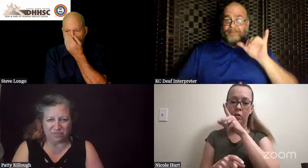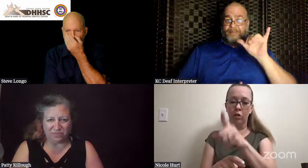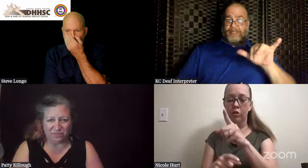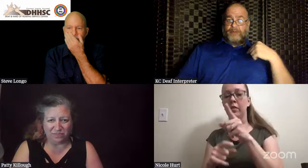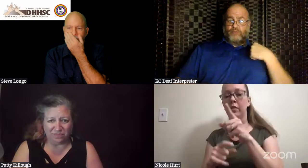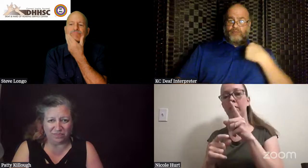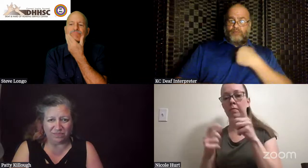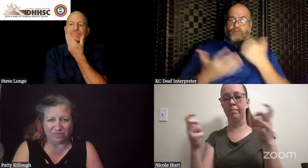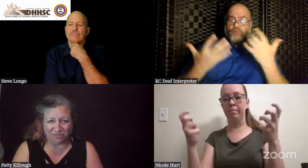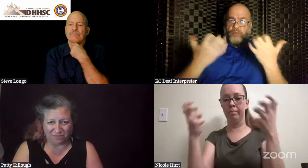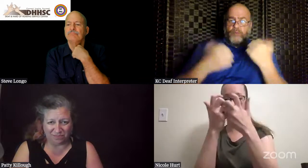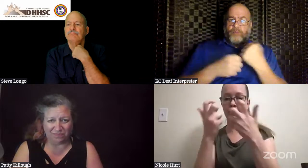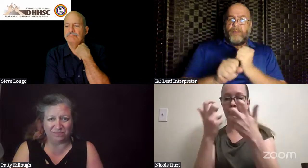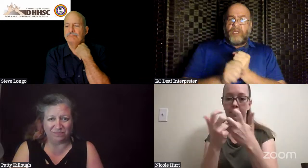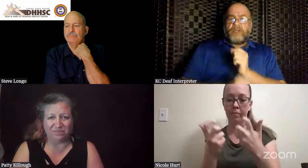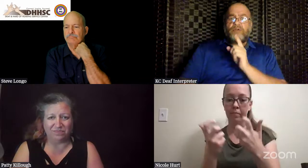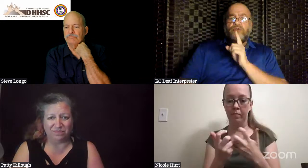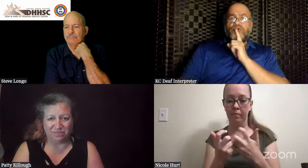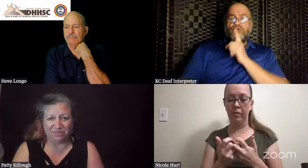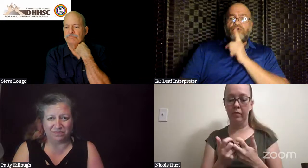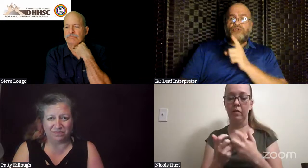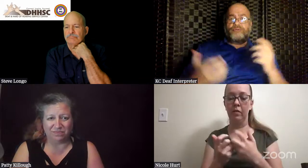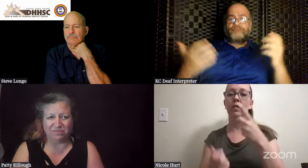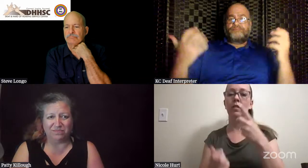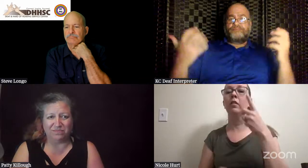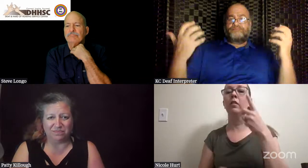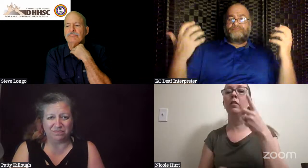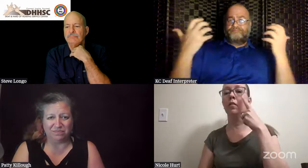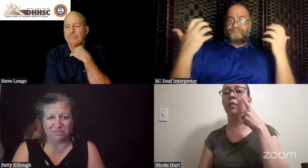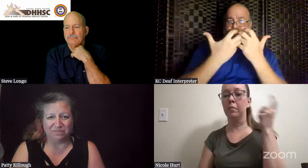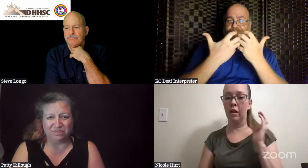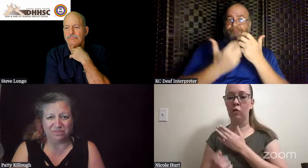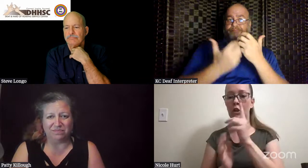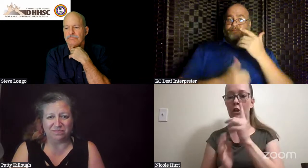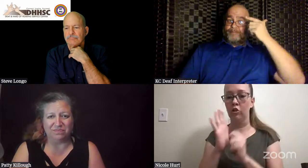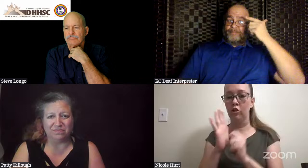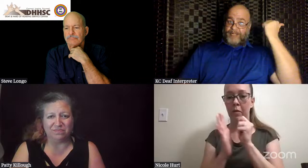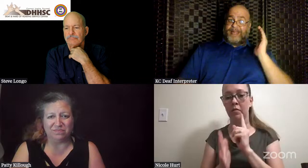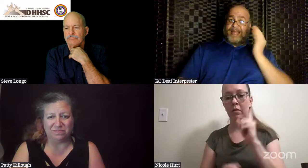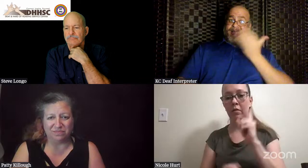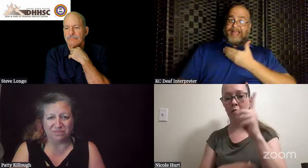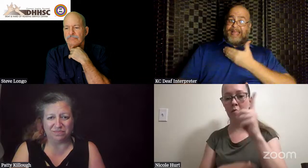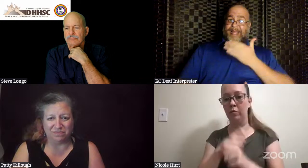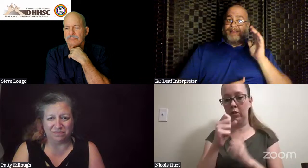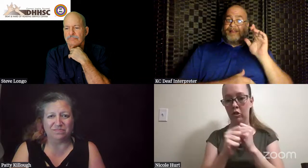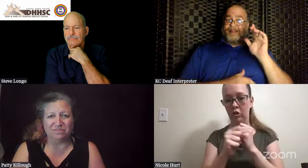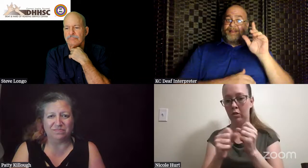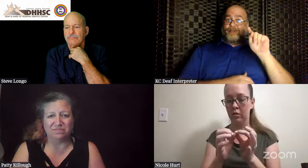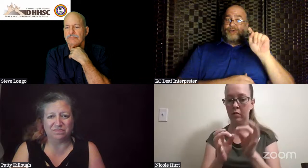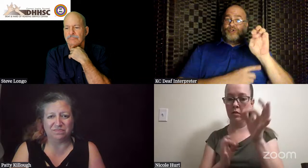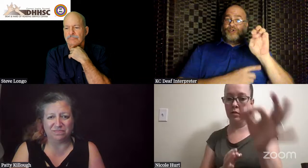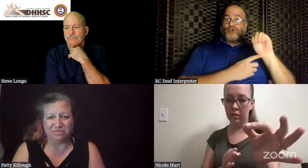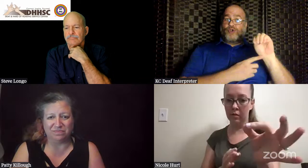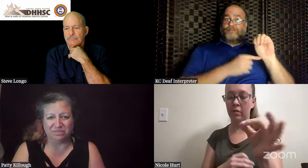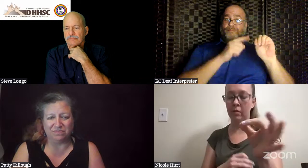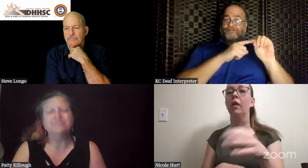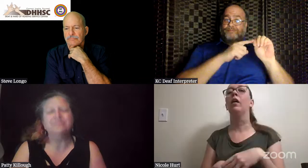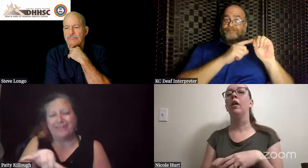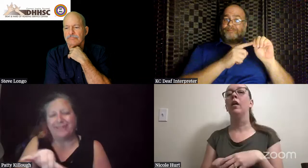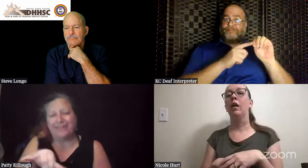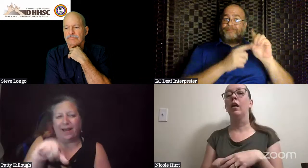And Nicole's saying, I think what Patty means is that we want to make sure that there's no discrepancies